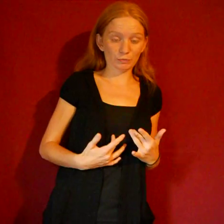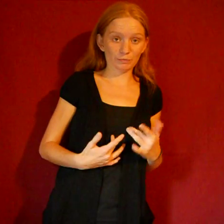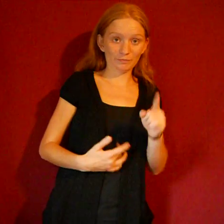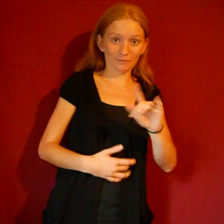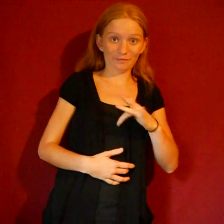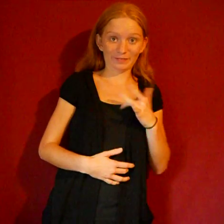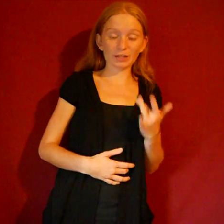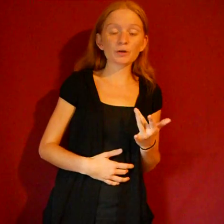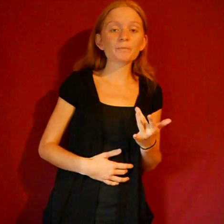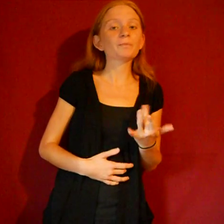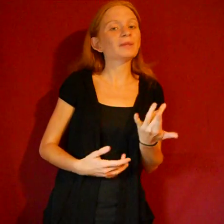mood disorder?